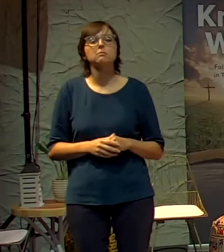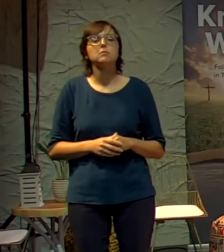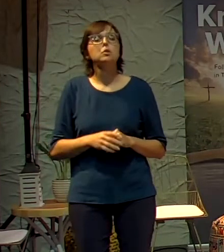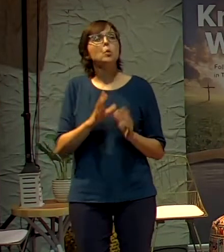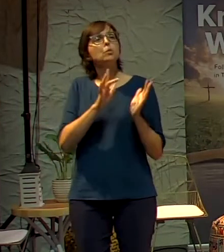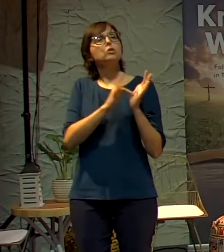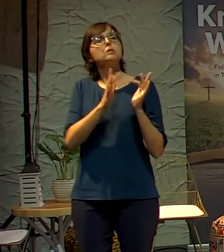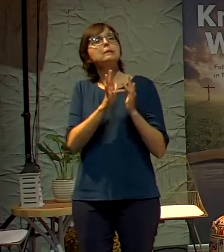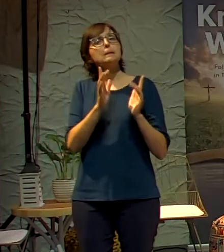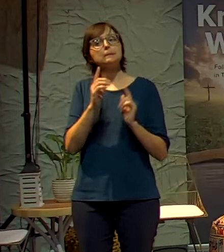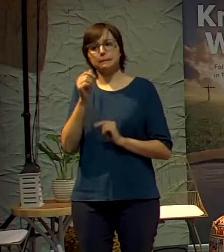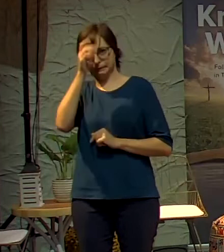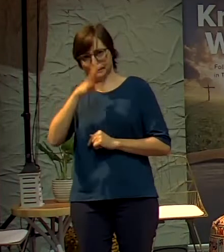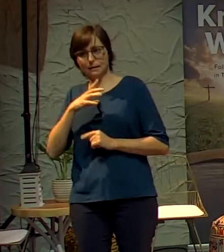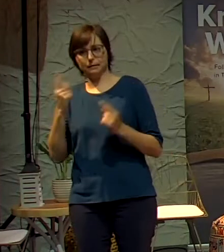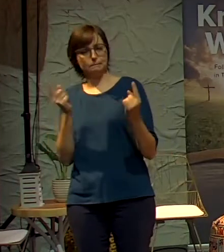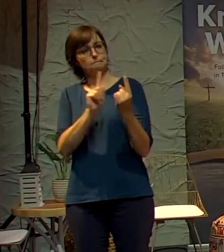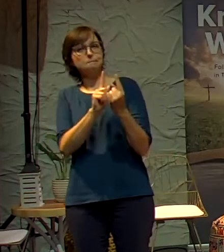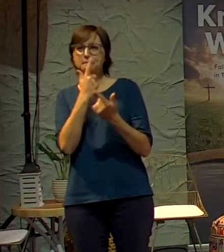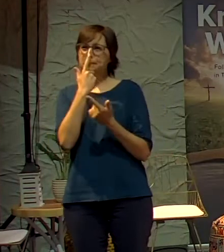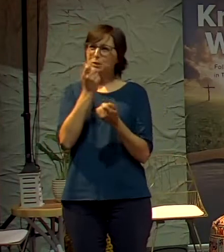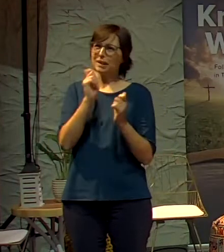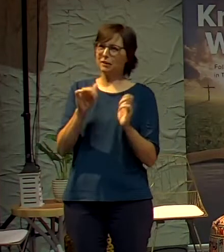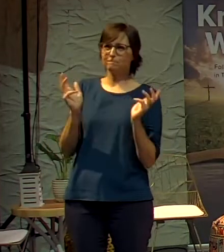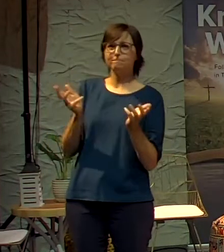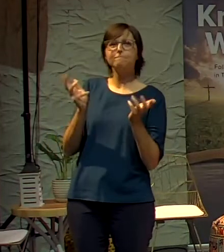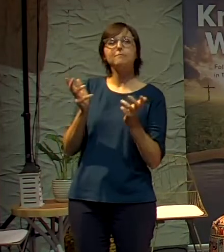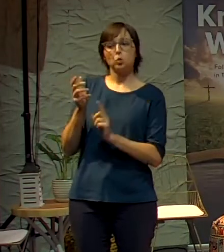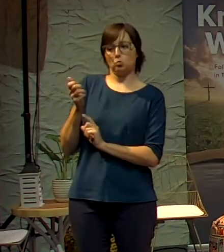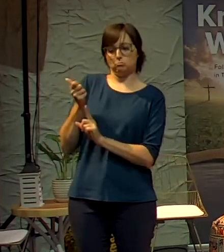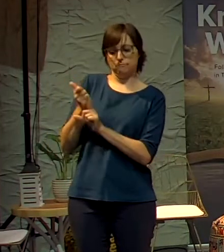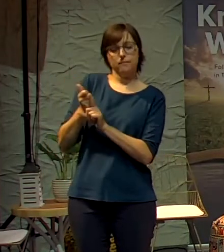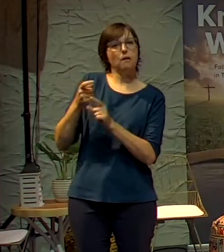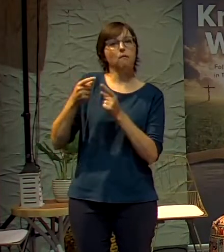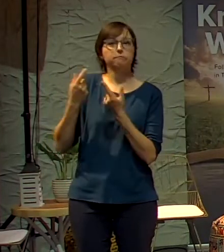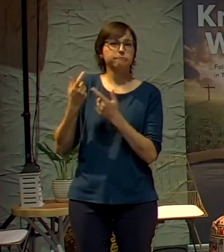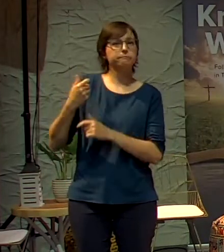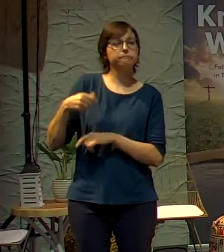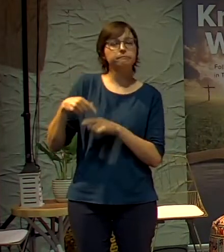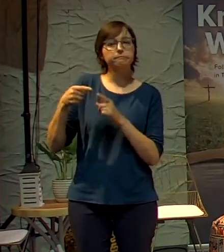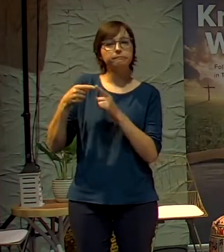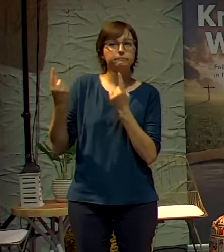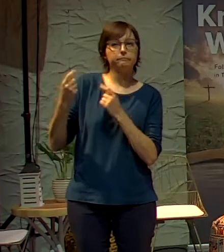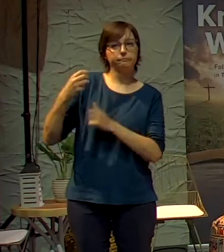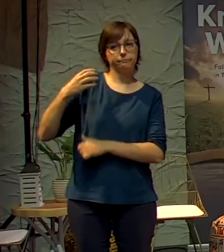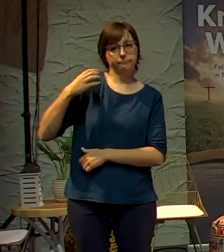out of a conversation with this guy is pretty amazing, because he's talking to essentially an officer of an occupying army. And here's what it says.